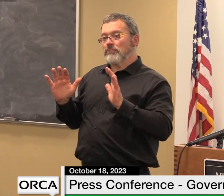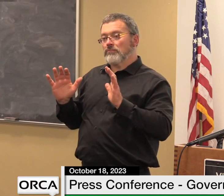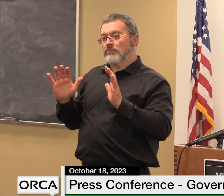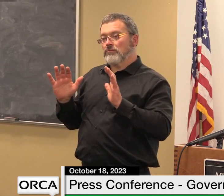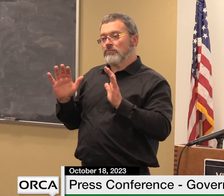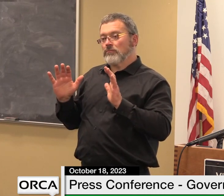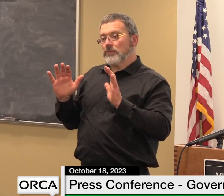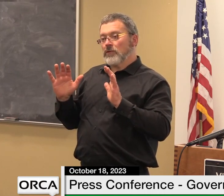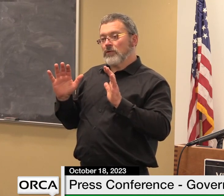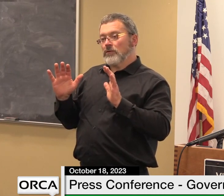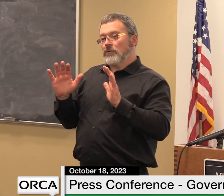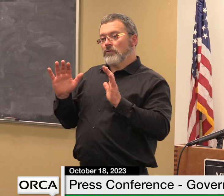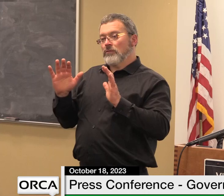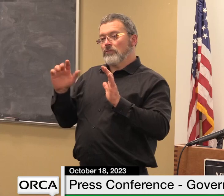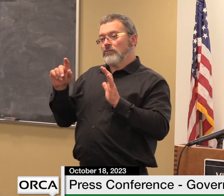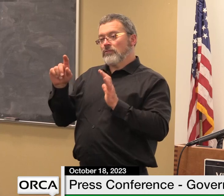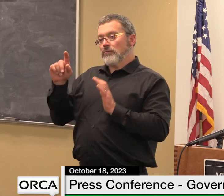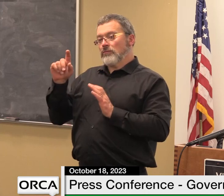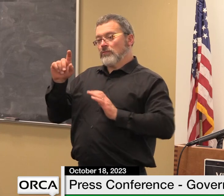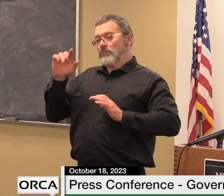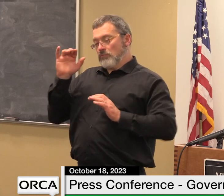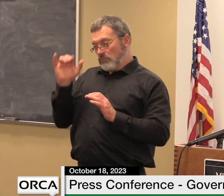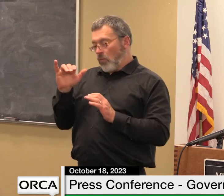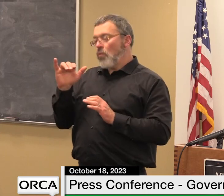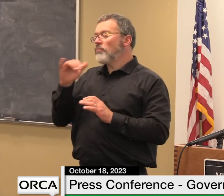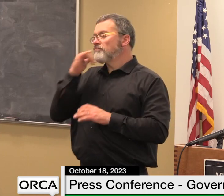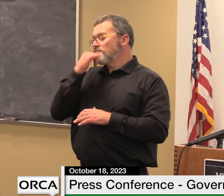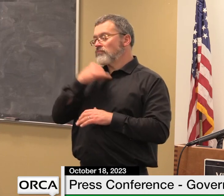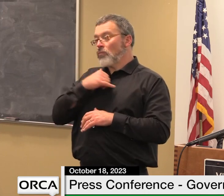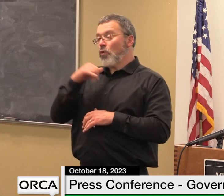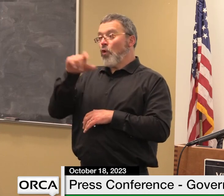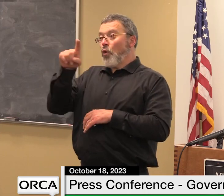We have, I think, referred over